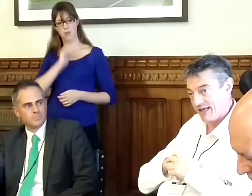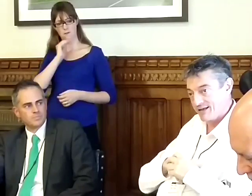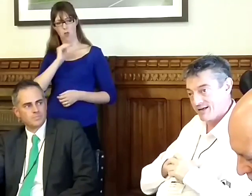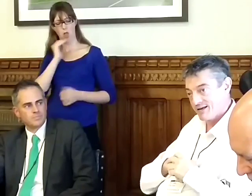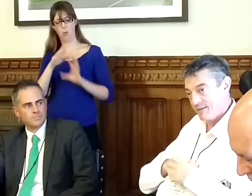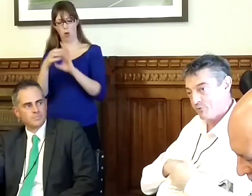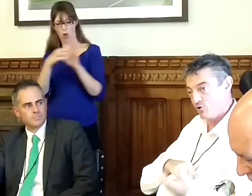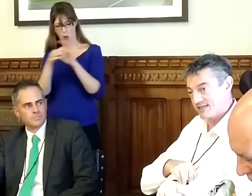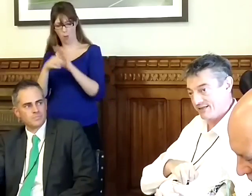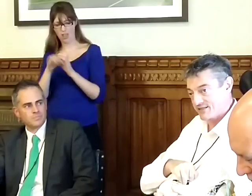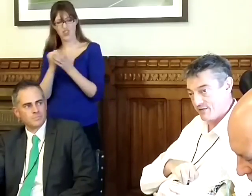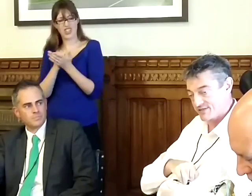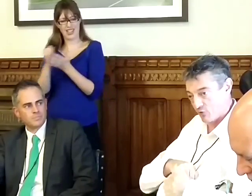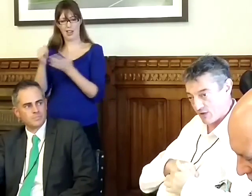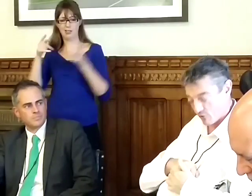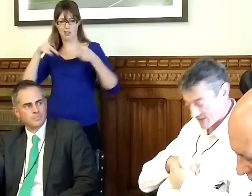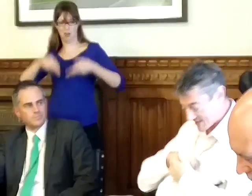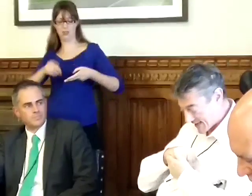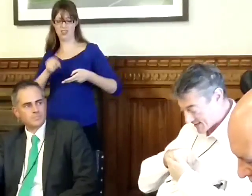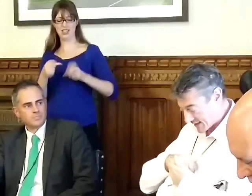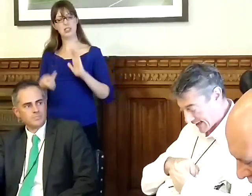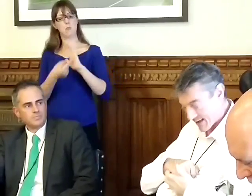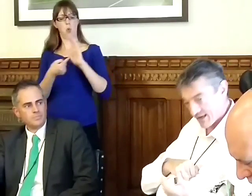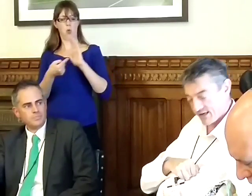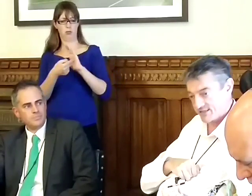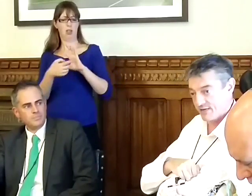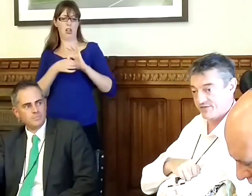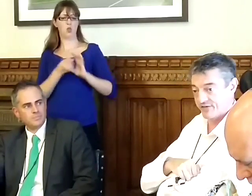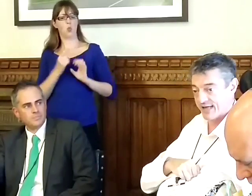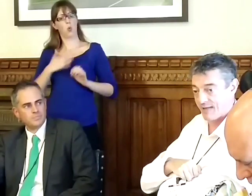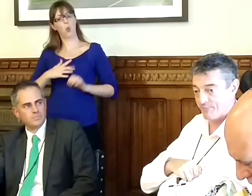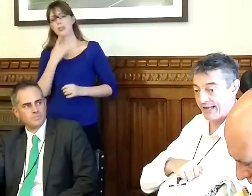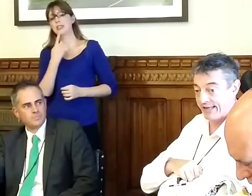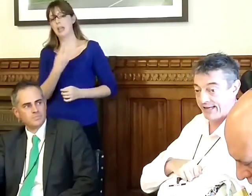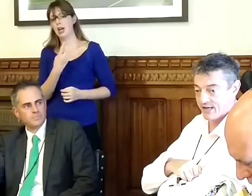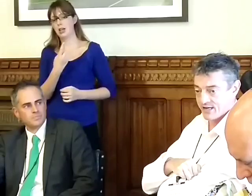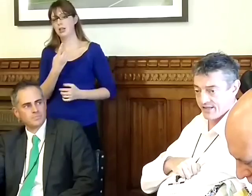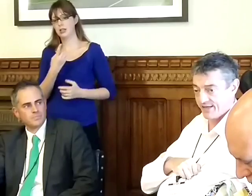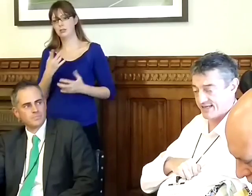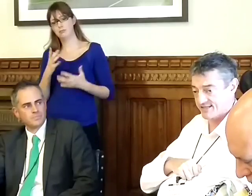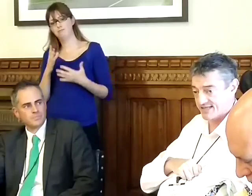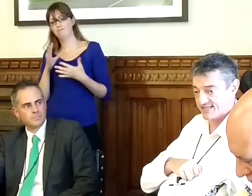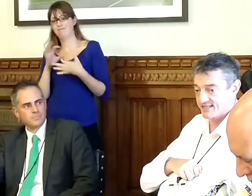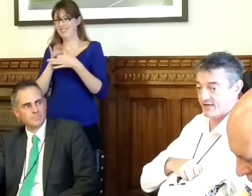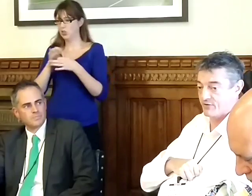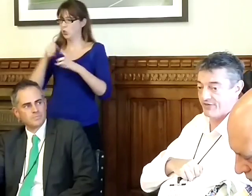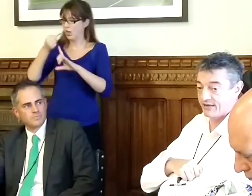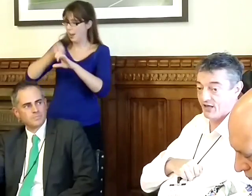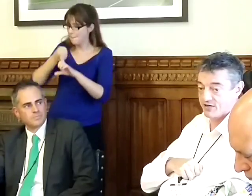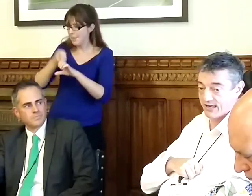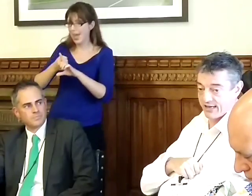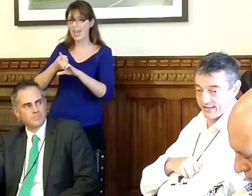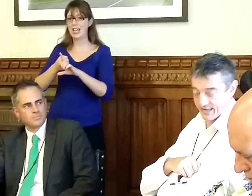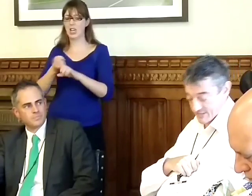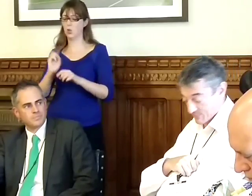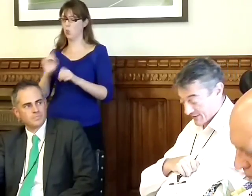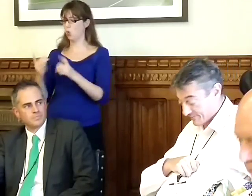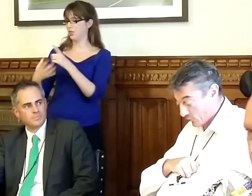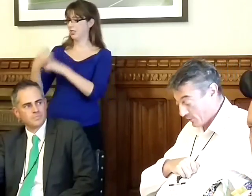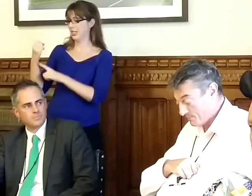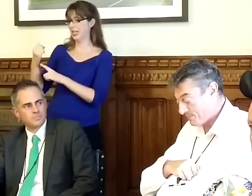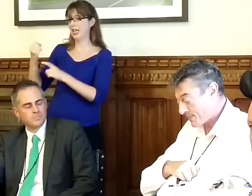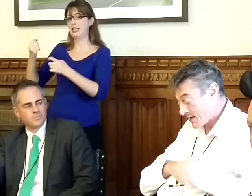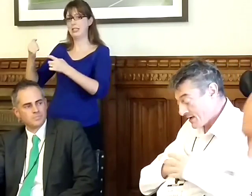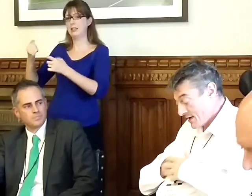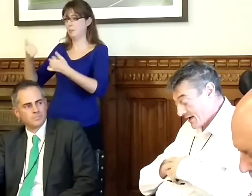going to be really important in terms of what I want to say today, in terms of the campaigning and the successes that we've had locally in